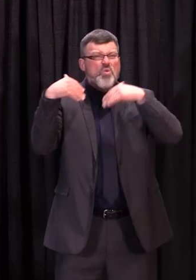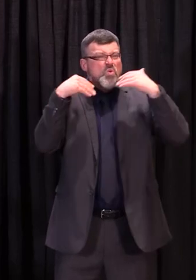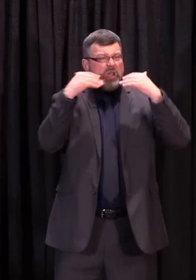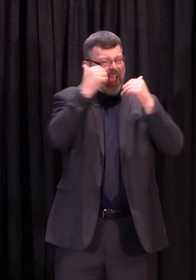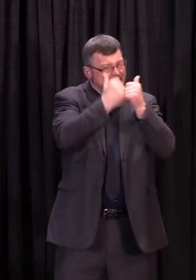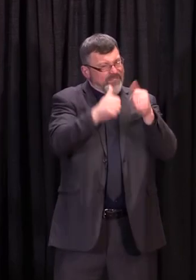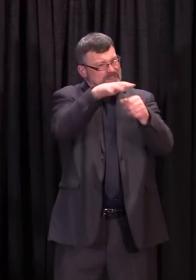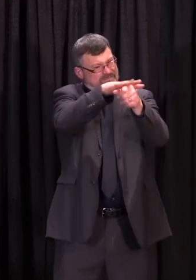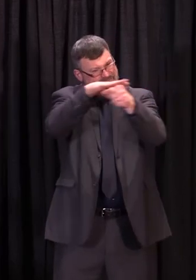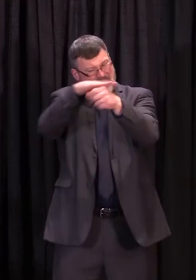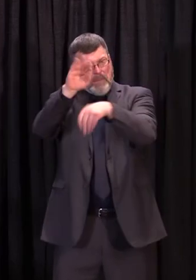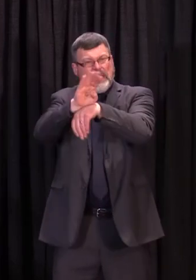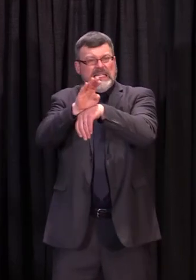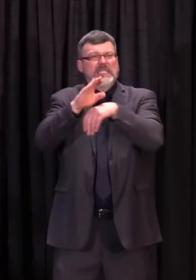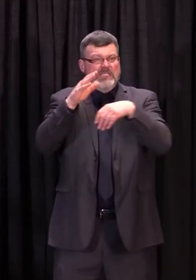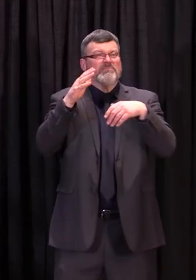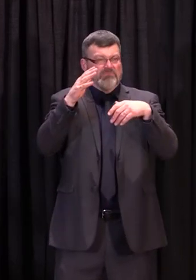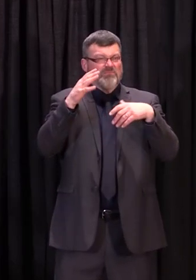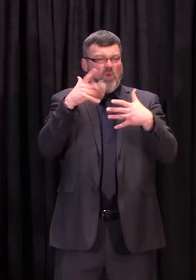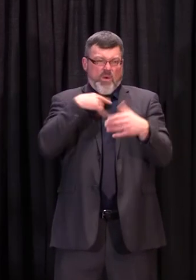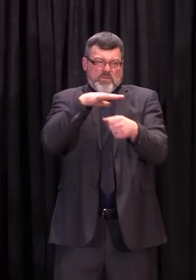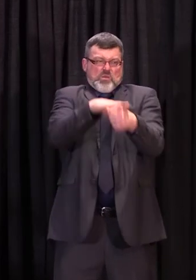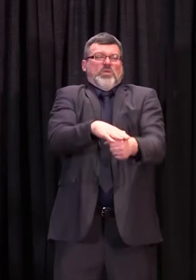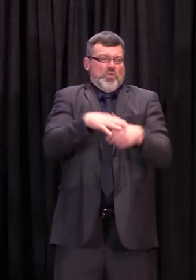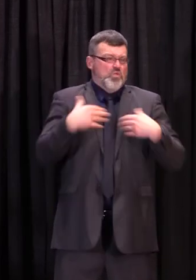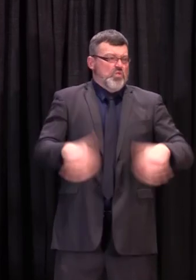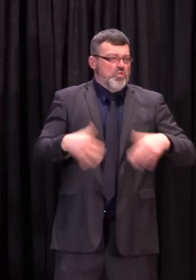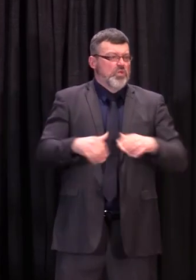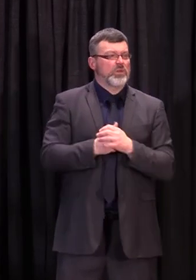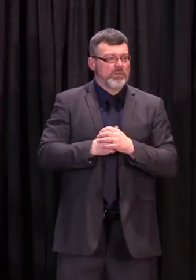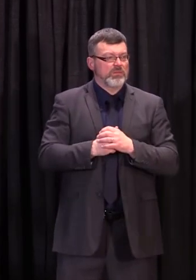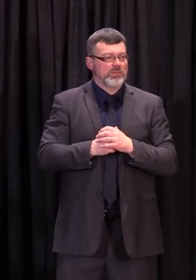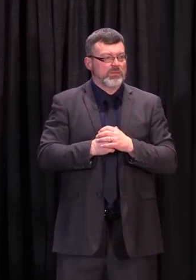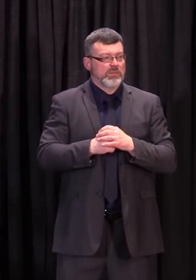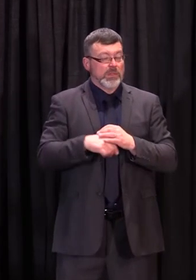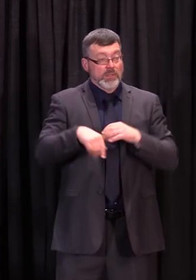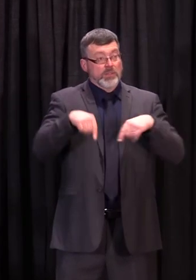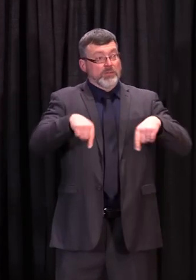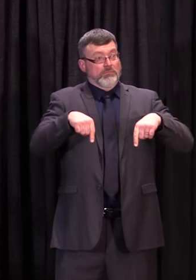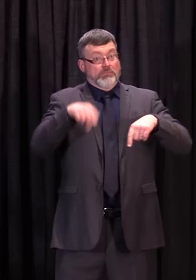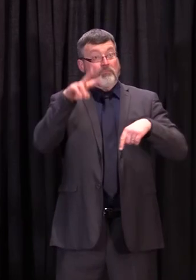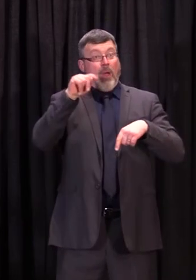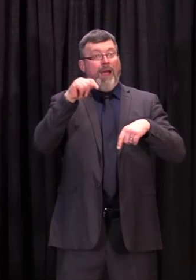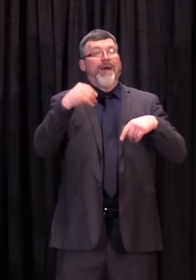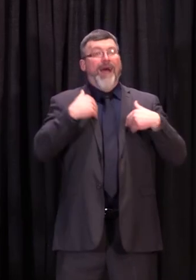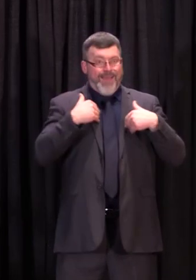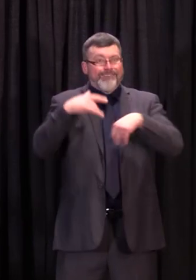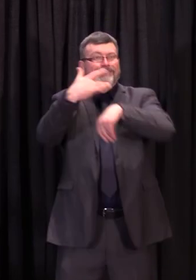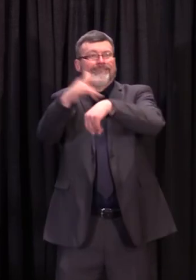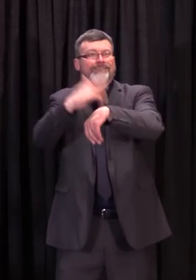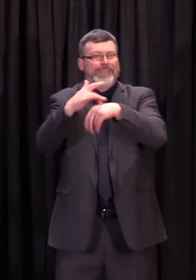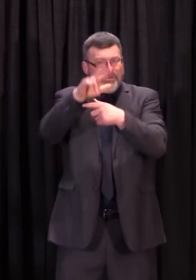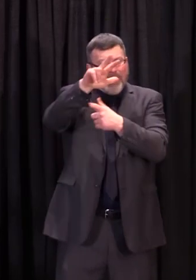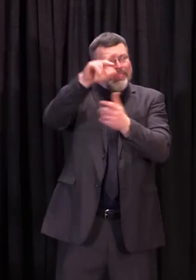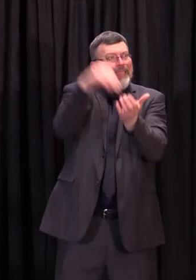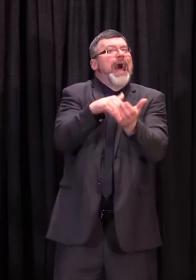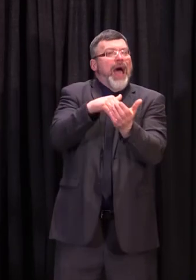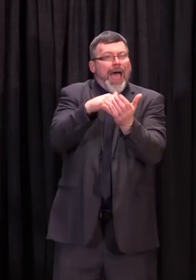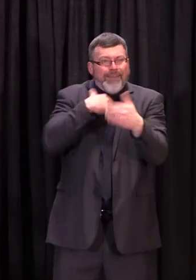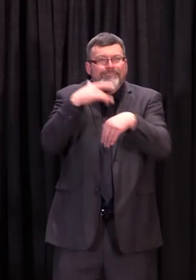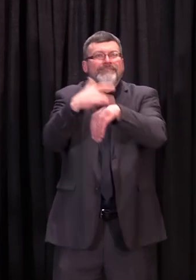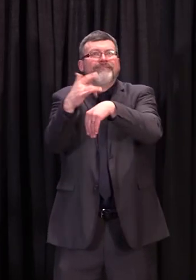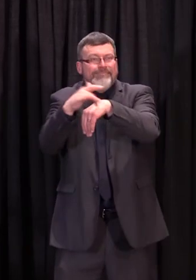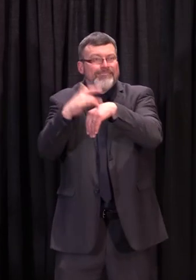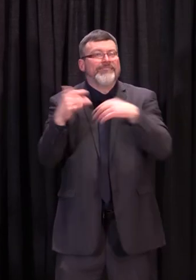There are 23,000 jobs open in Vermont today. That's nearly 7% of the jobs in our economy pre-pandemic.